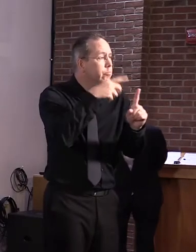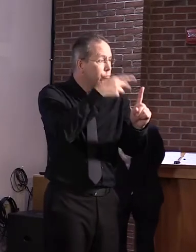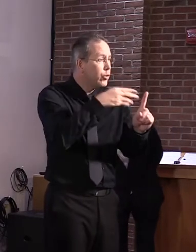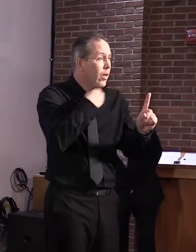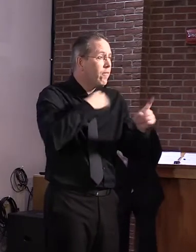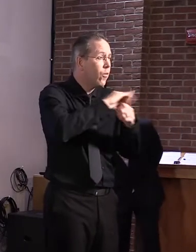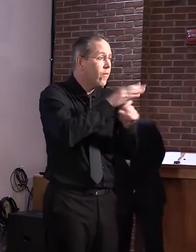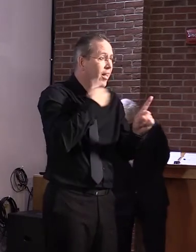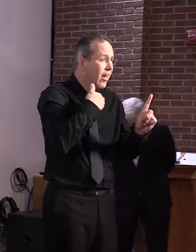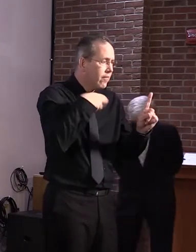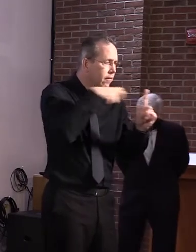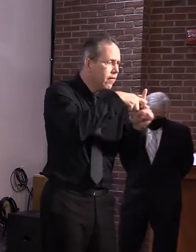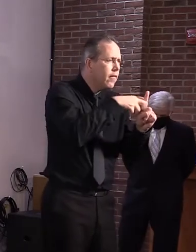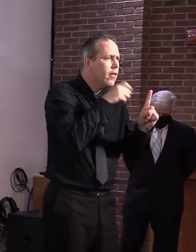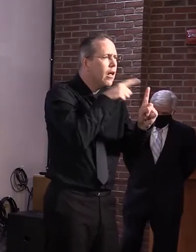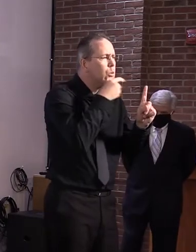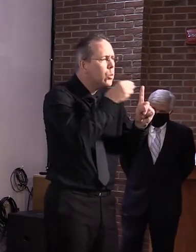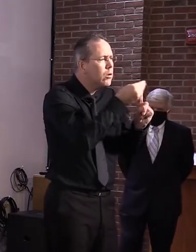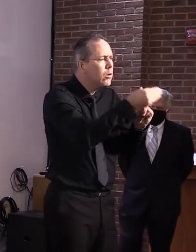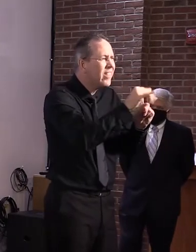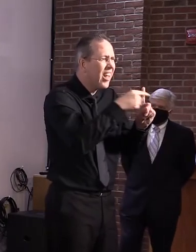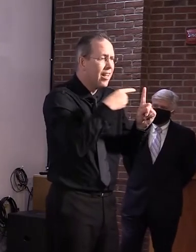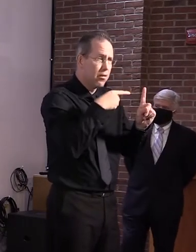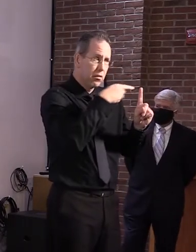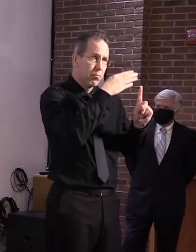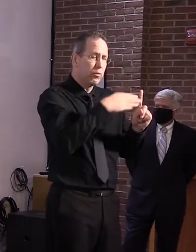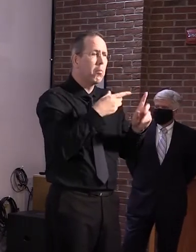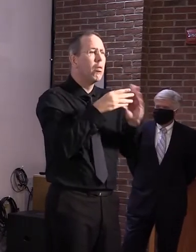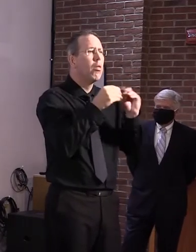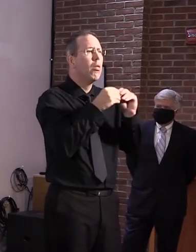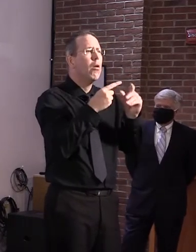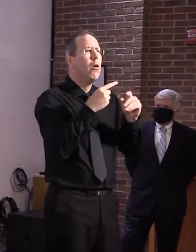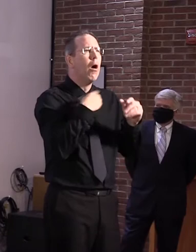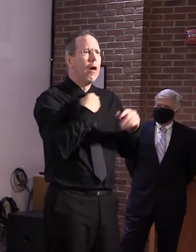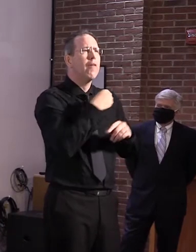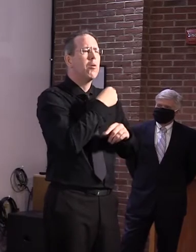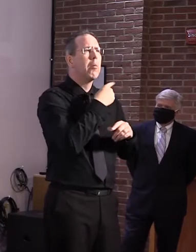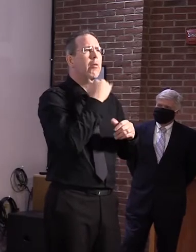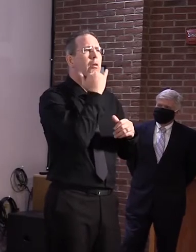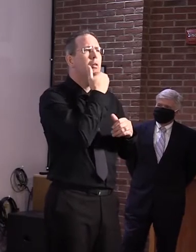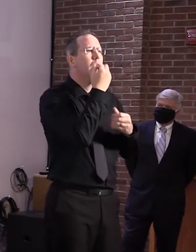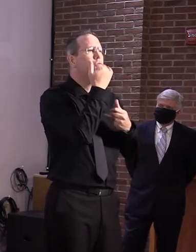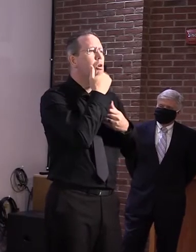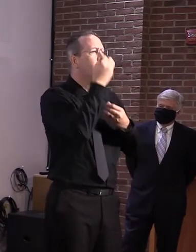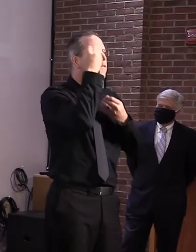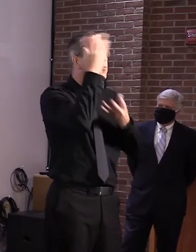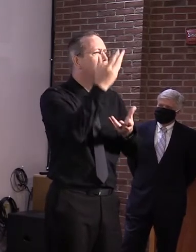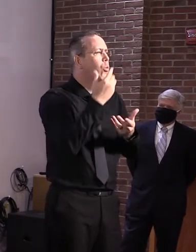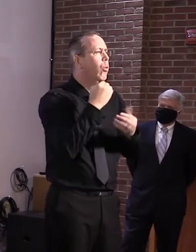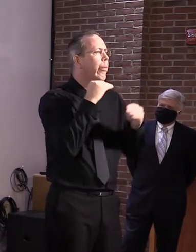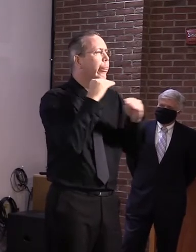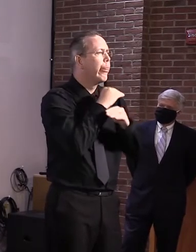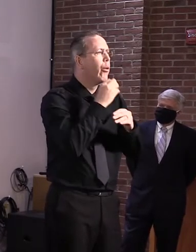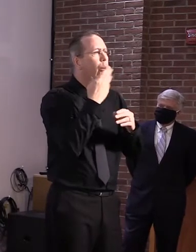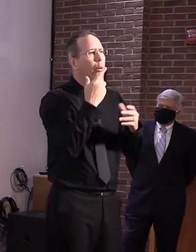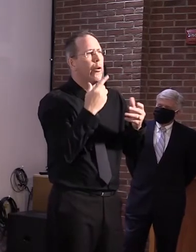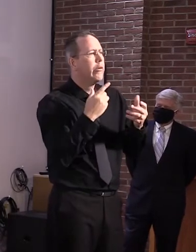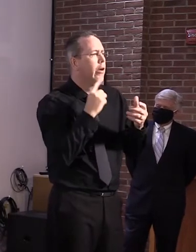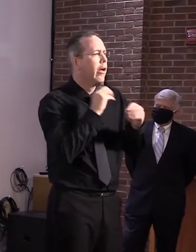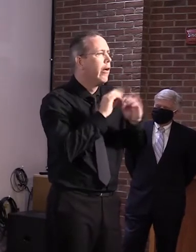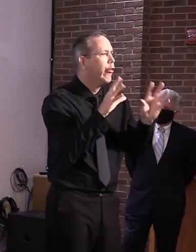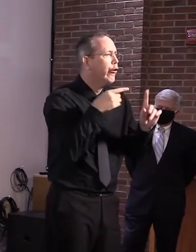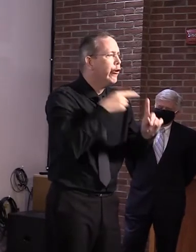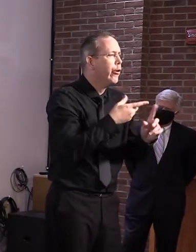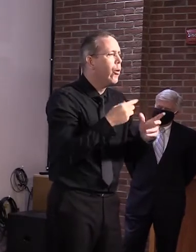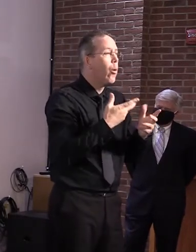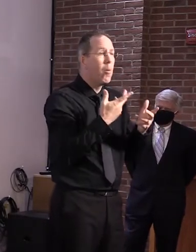maybe, you know, let people know that they weren't following a certain quarantine rule, or if any of the contact tracing has picked